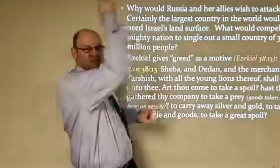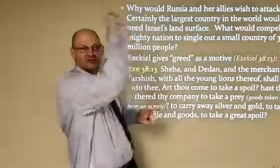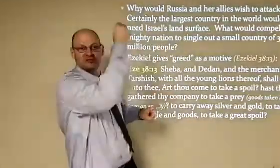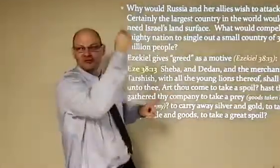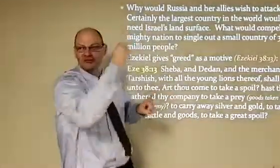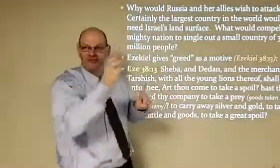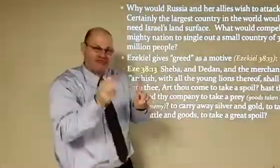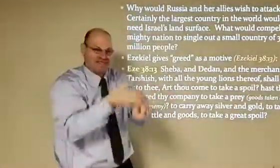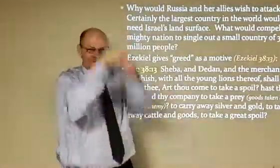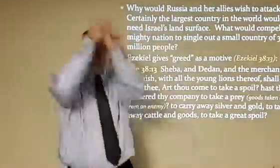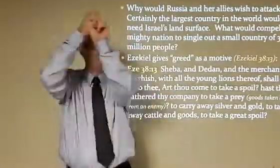for the attack and